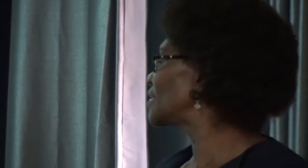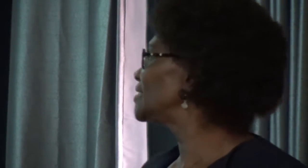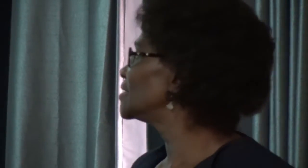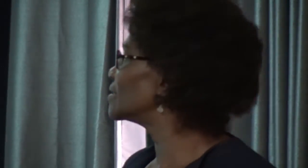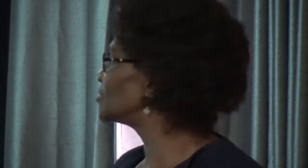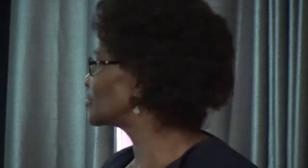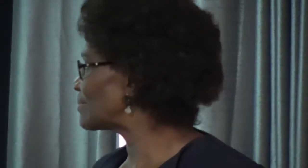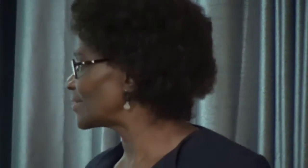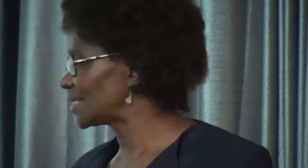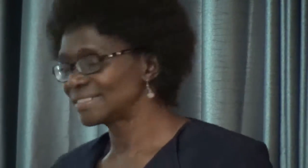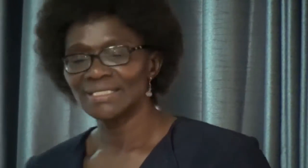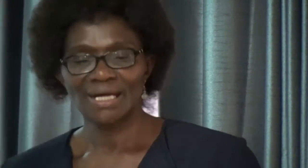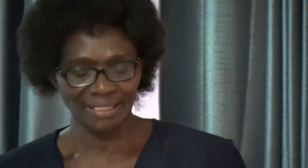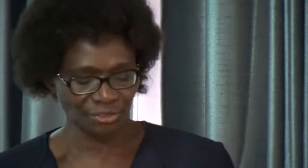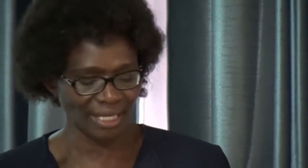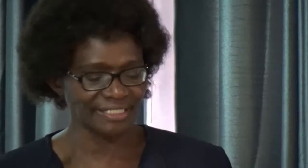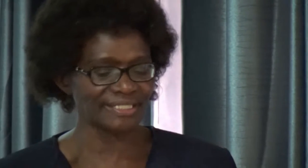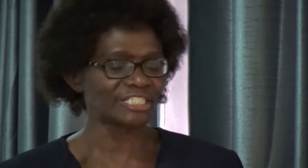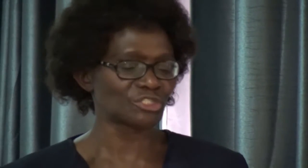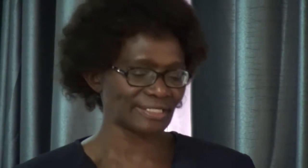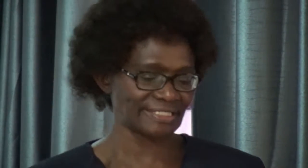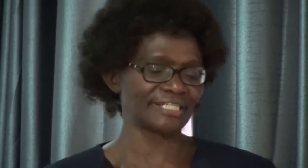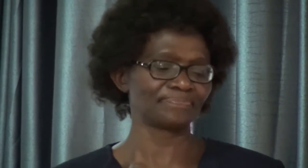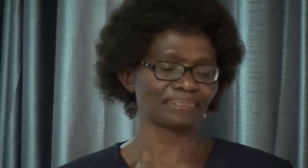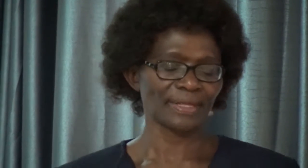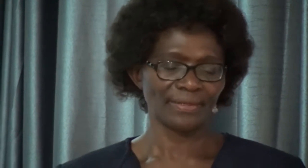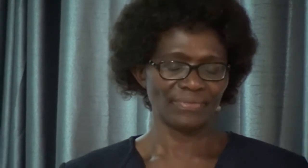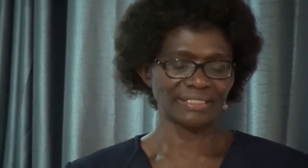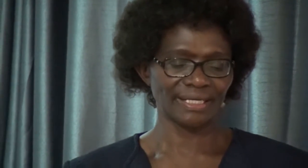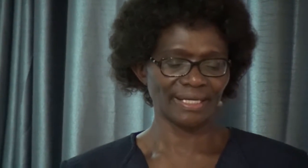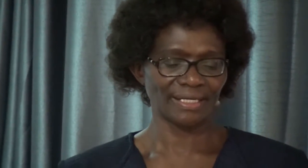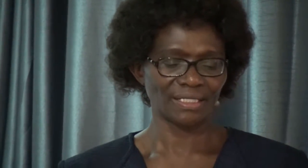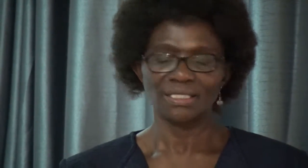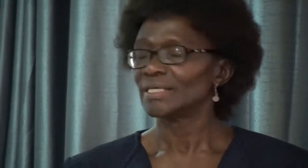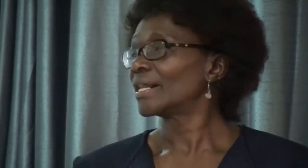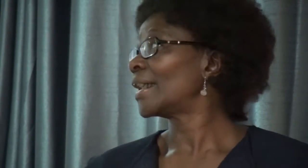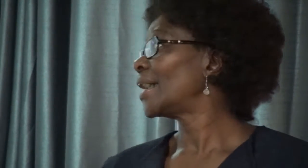we have already talked about that. And so that is the strategy that